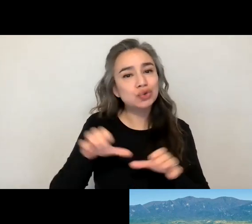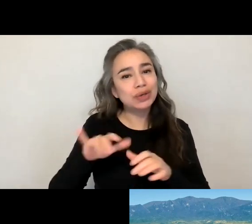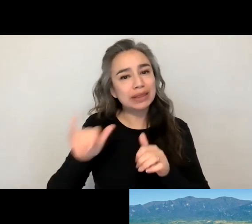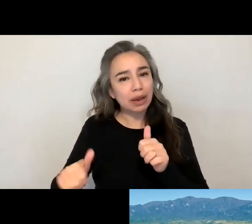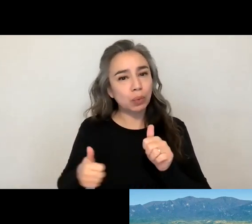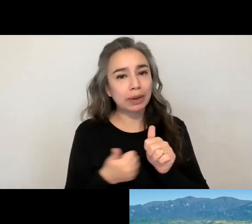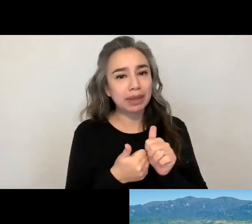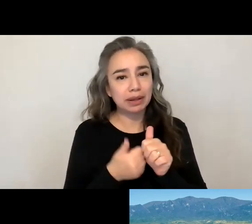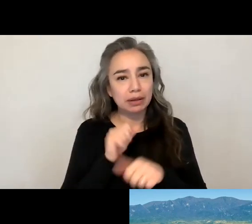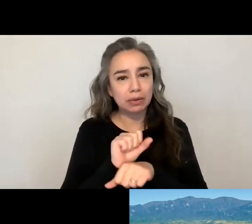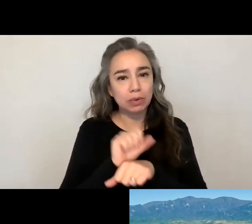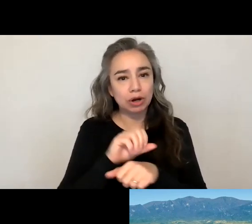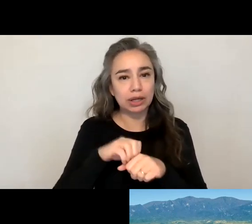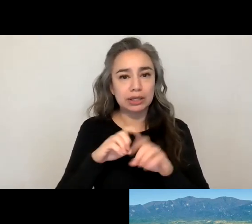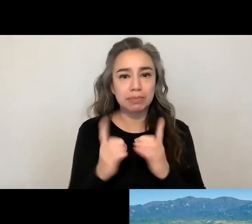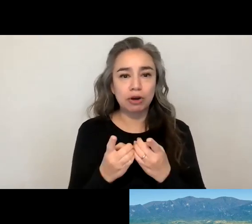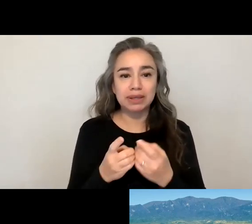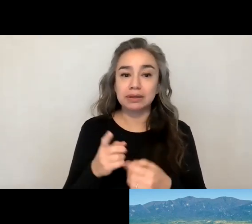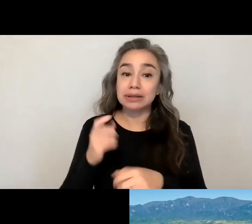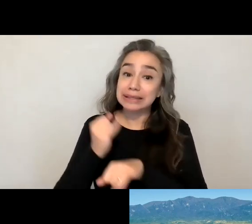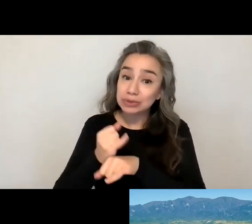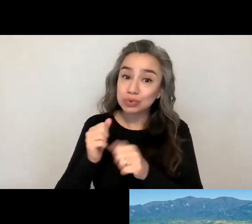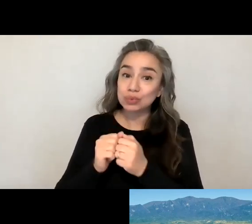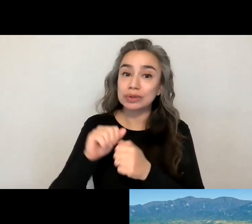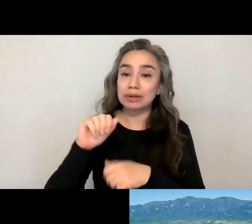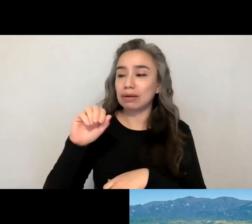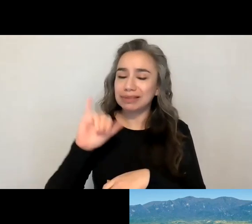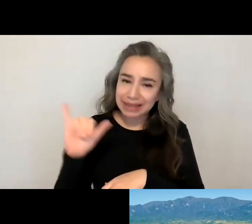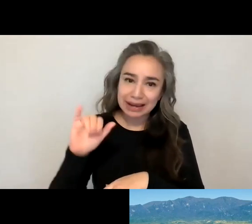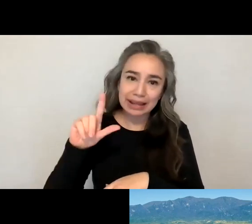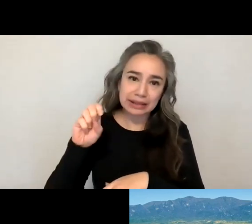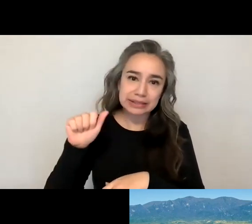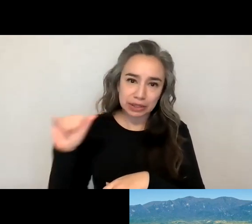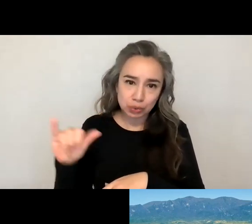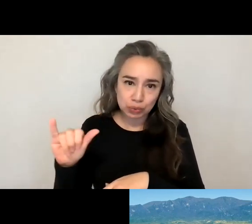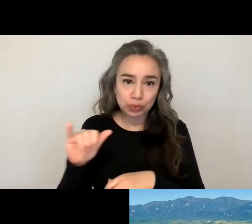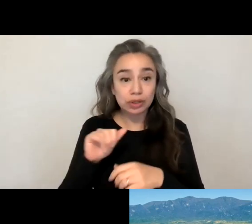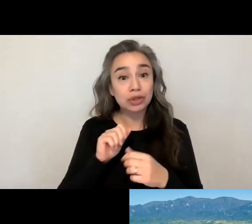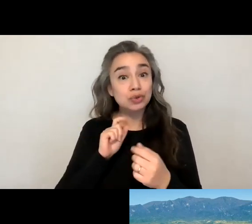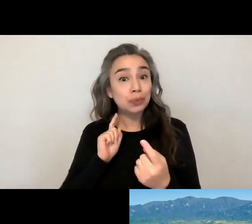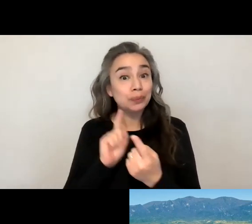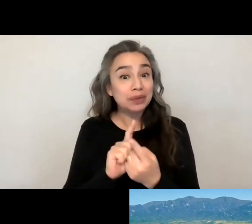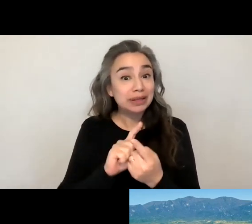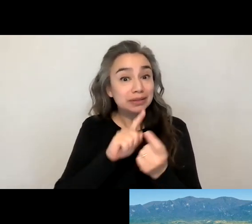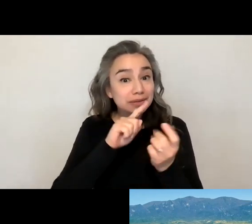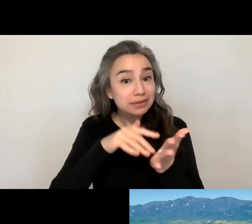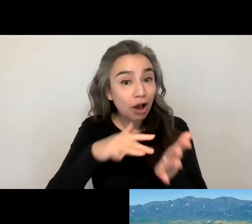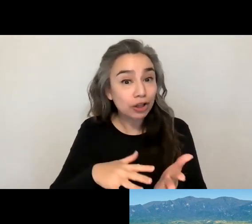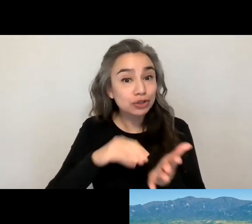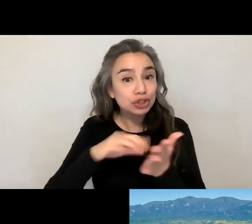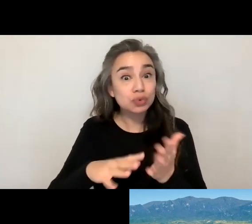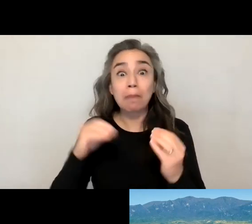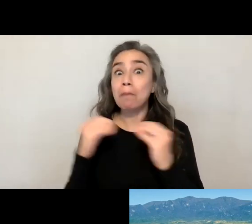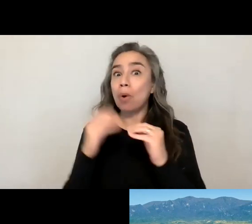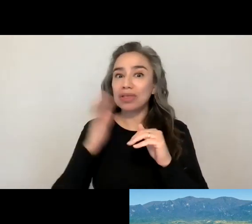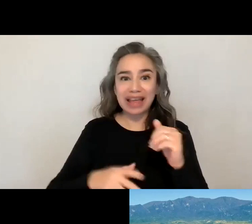like the LSA, to meet scholars and students more than halfway. Right now, they're doing all of the work,